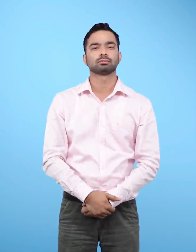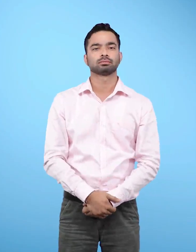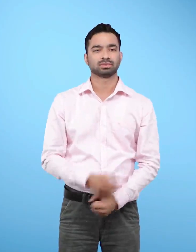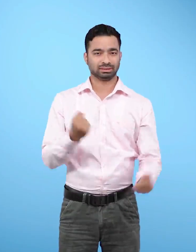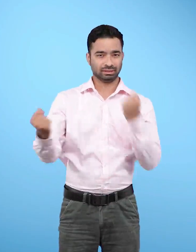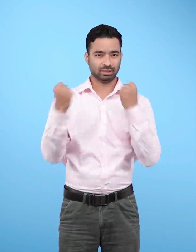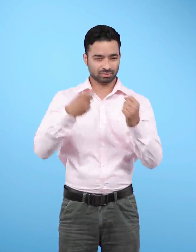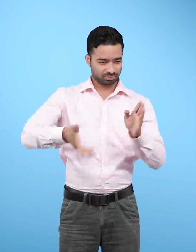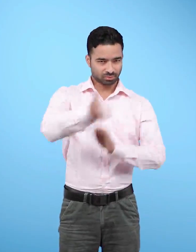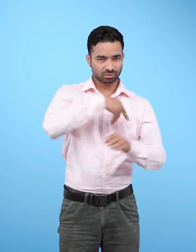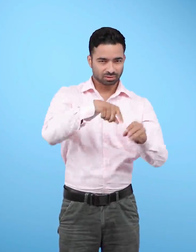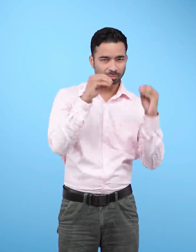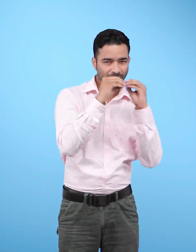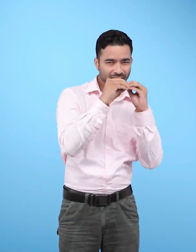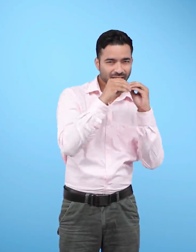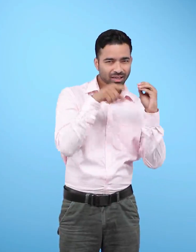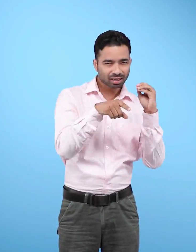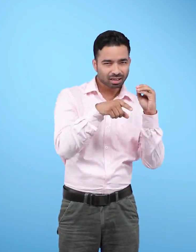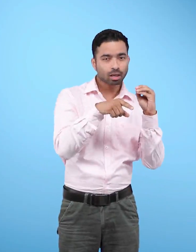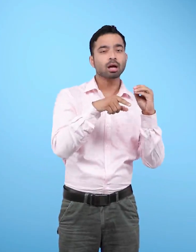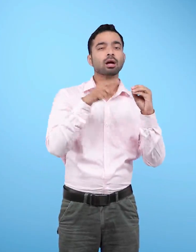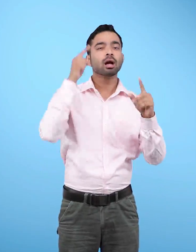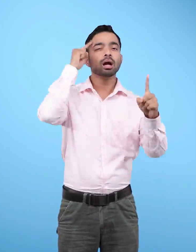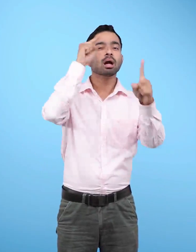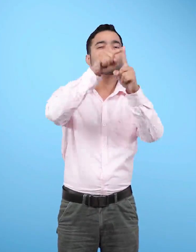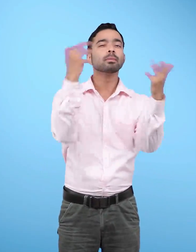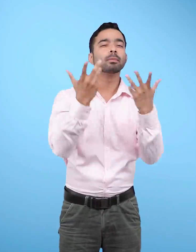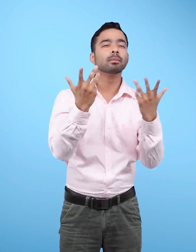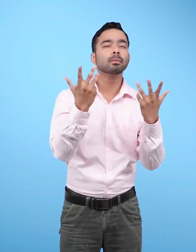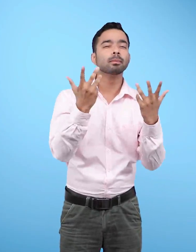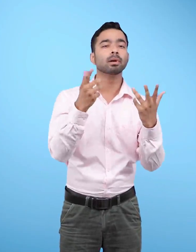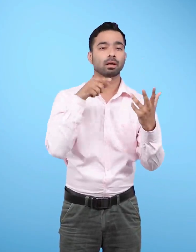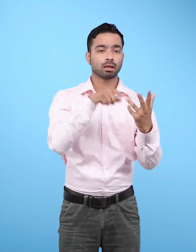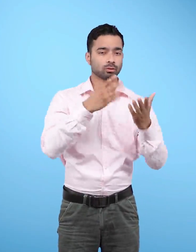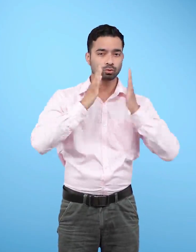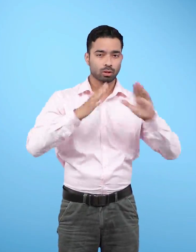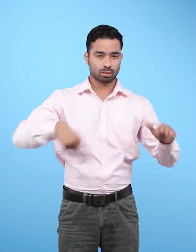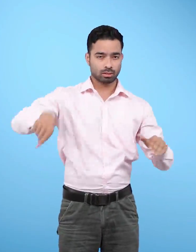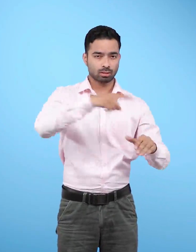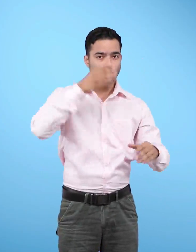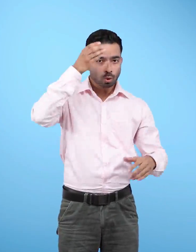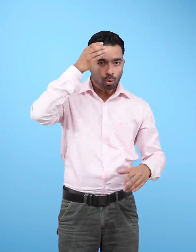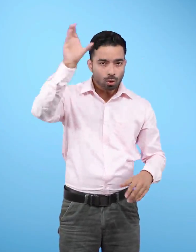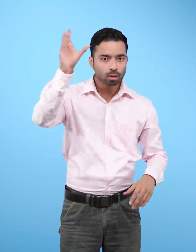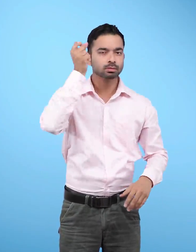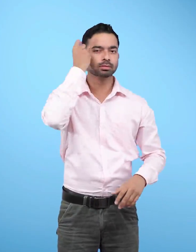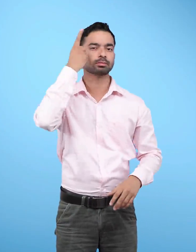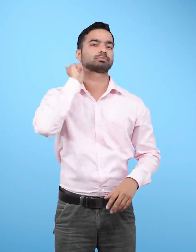The aim of exercise B is to develop a sense of how big or small the units of square meters and